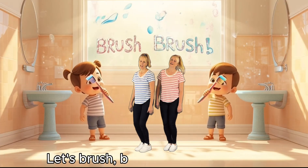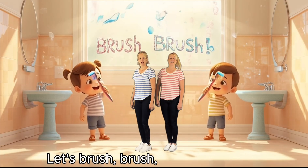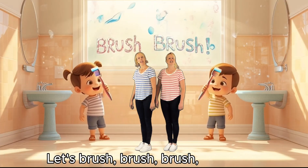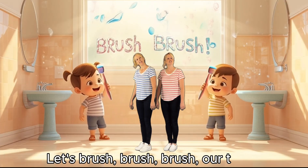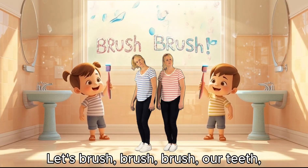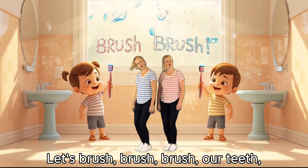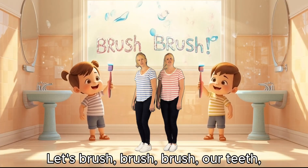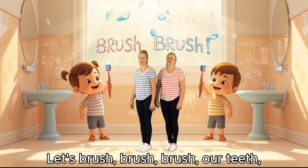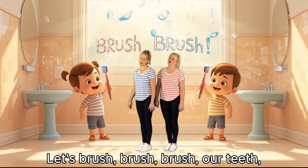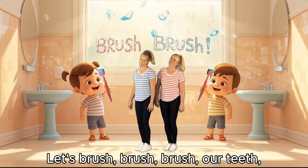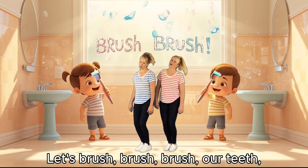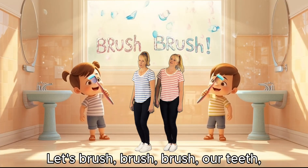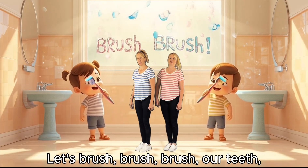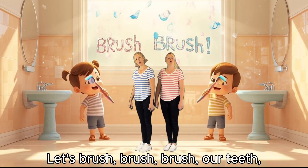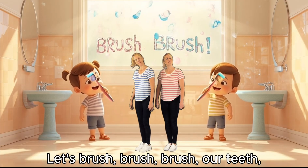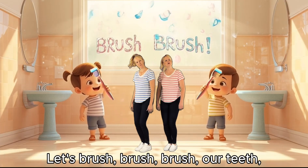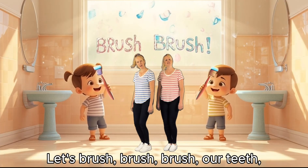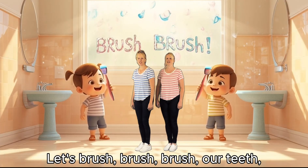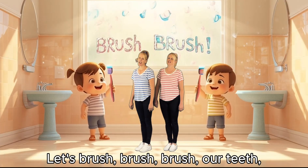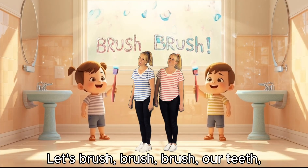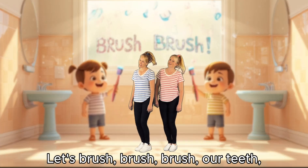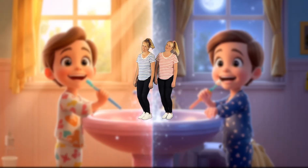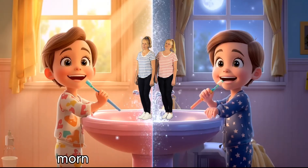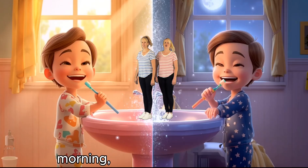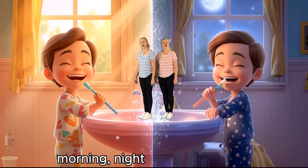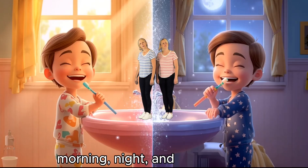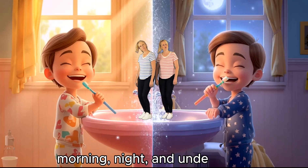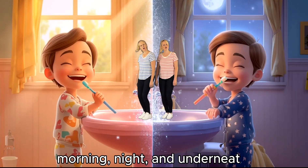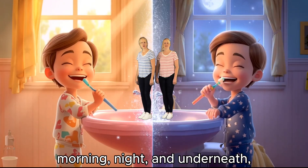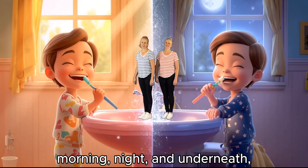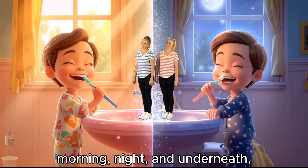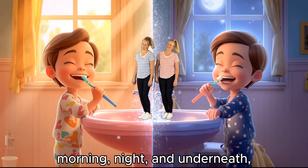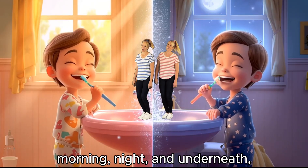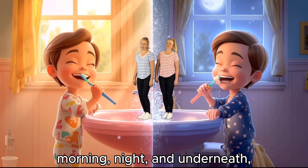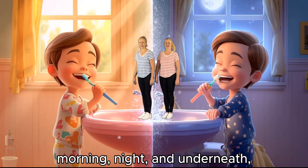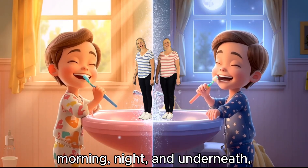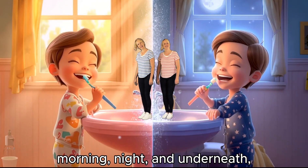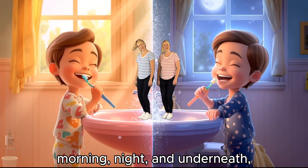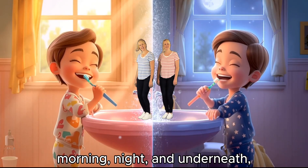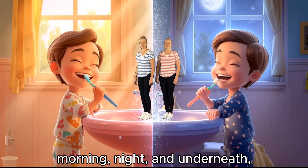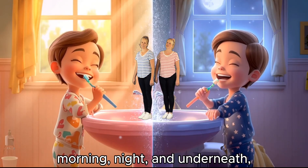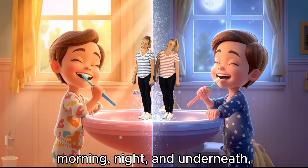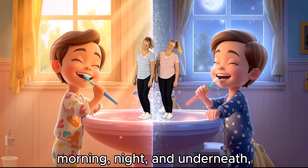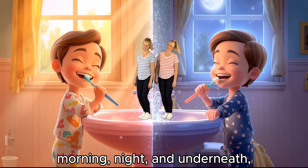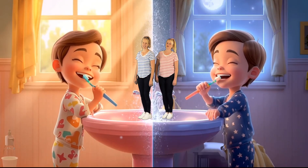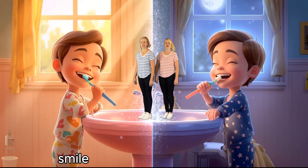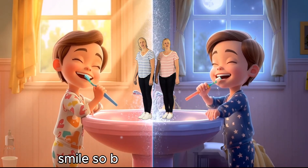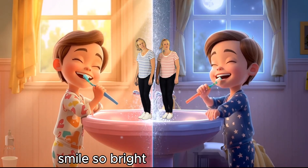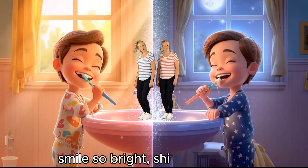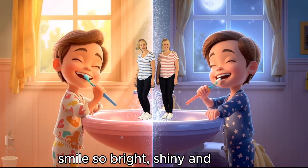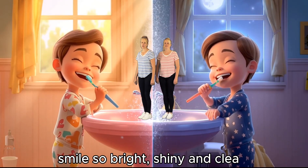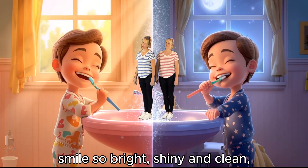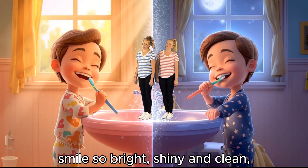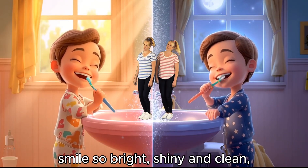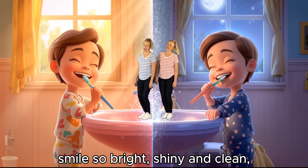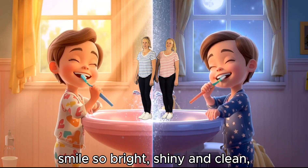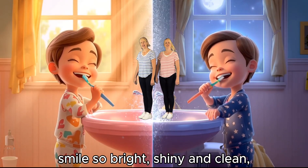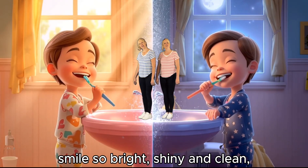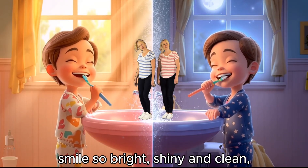Let's brush, brush, brush our teeth. Morning, night, and underneath. Smile so bright, shiny